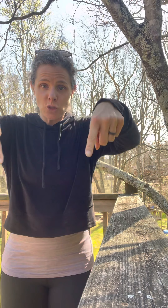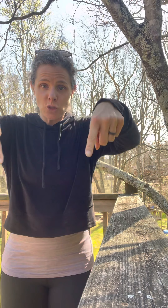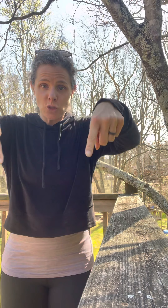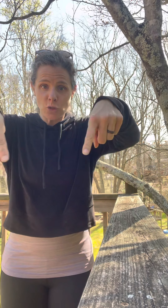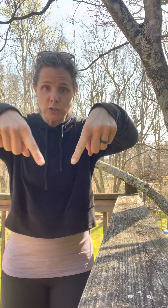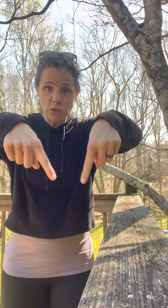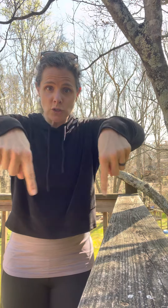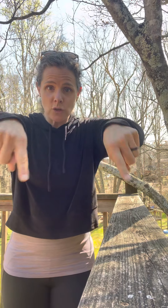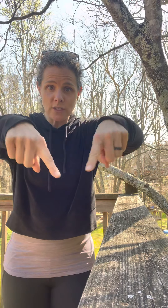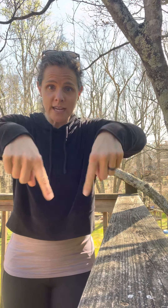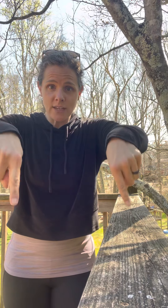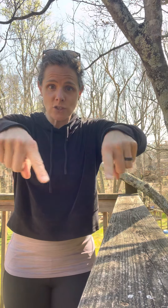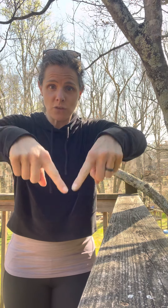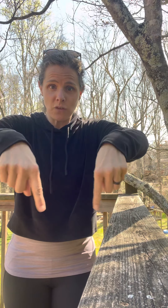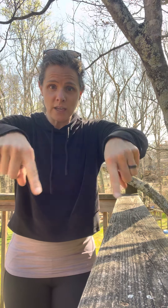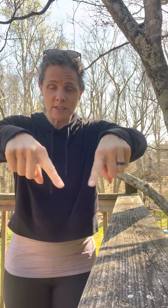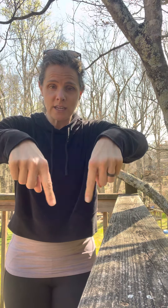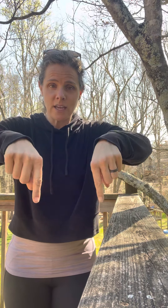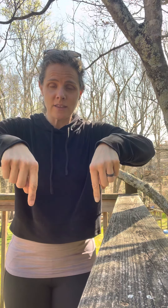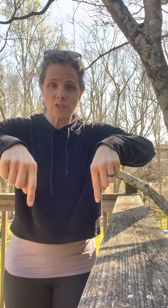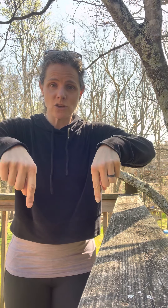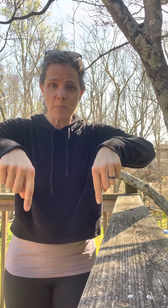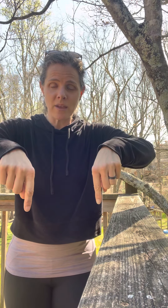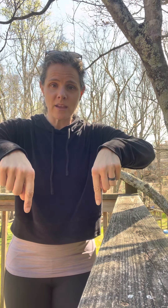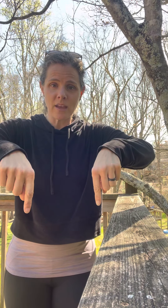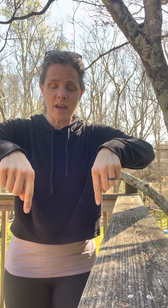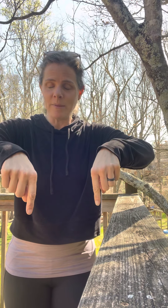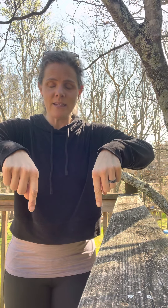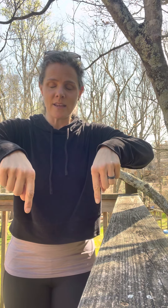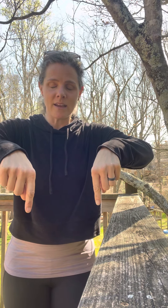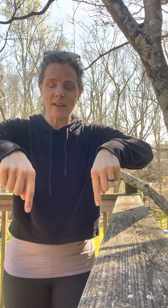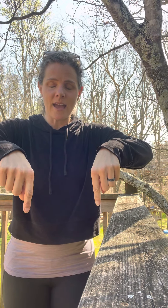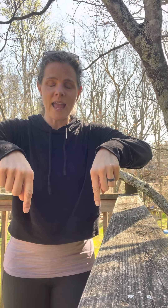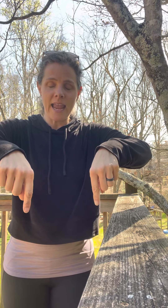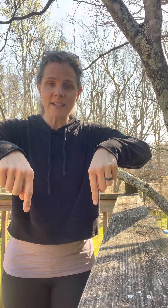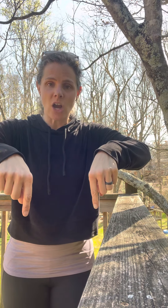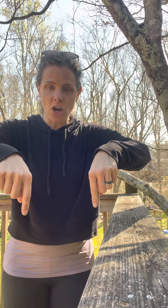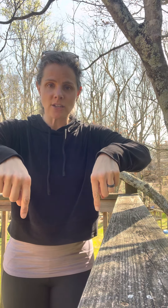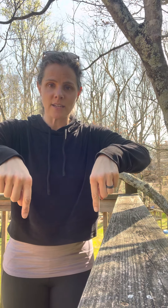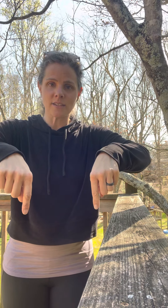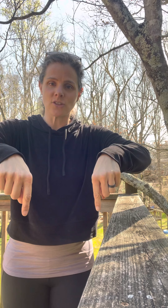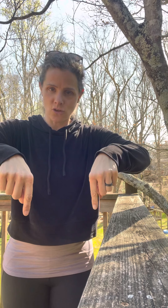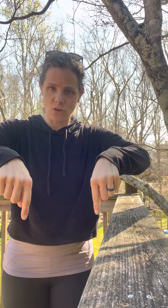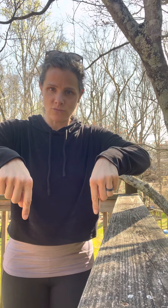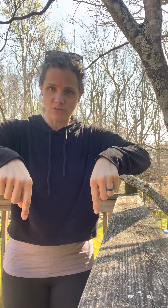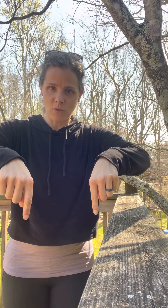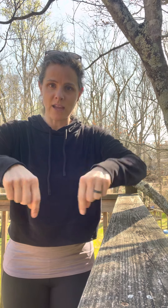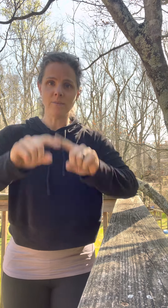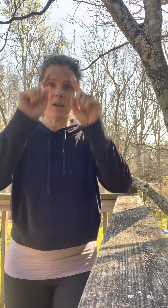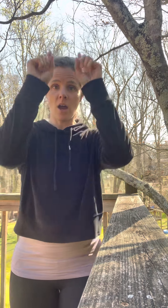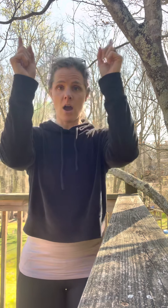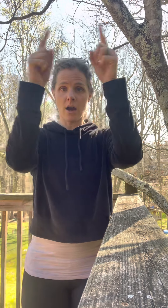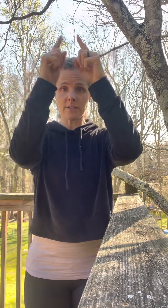two little circles down at your feet, the tropic, uh, I mean the Antarctic circle, okay. Arctic